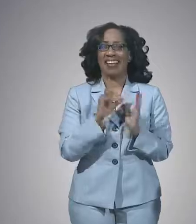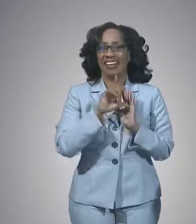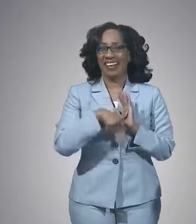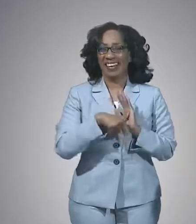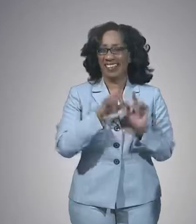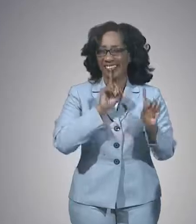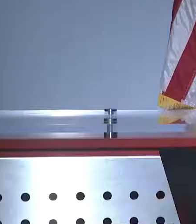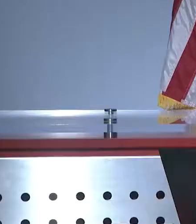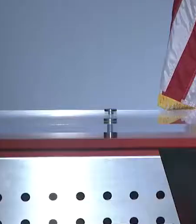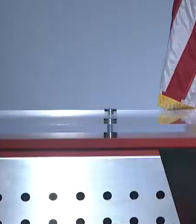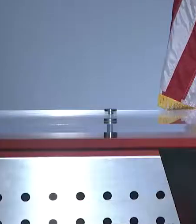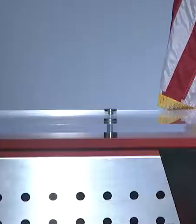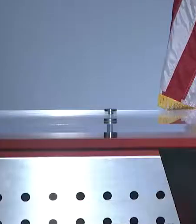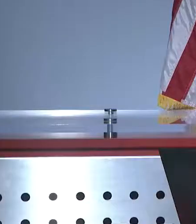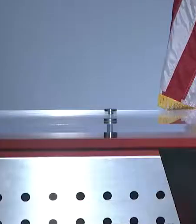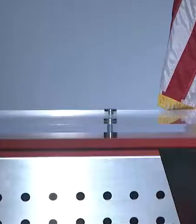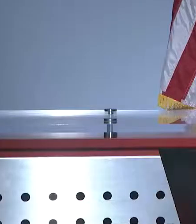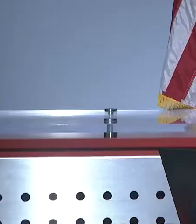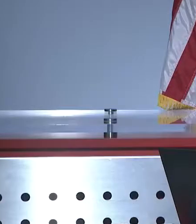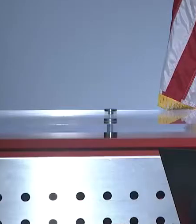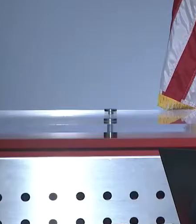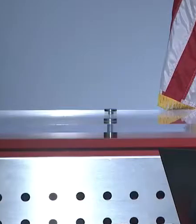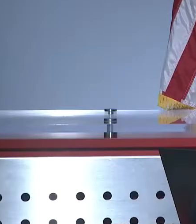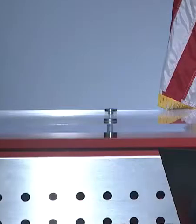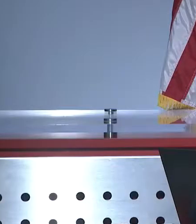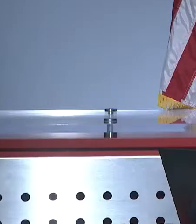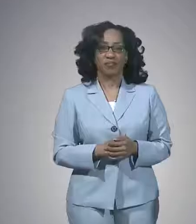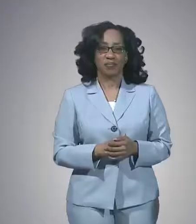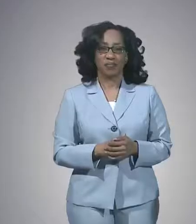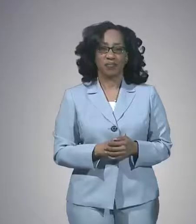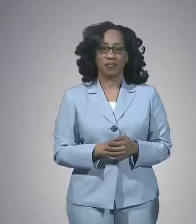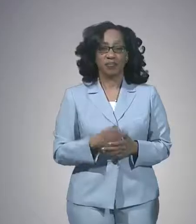one. Hannah Gravenstein, MLK 50.